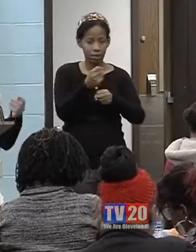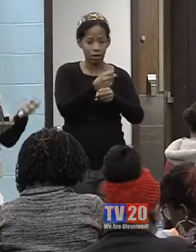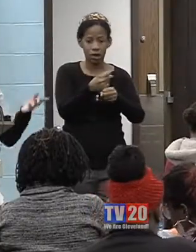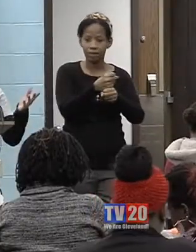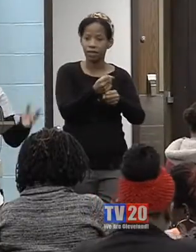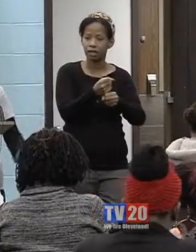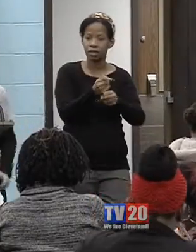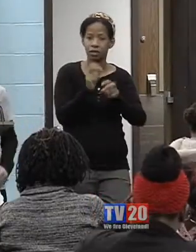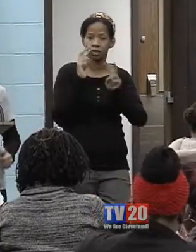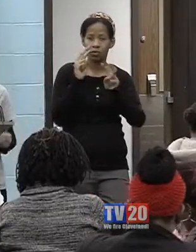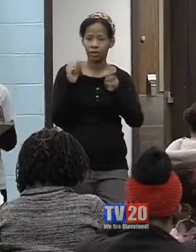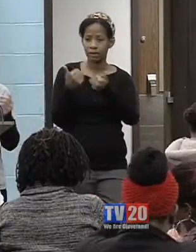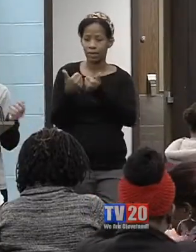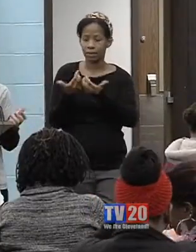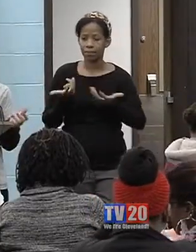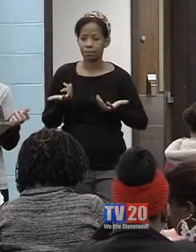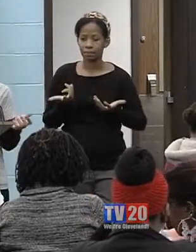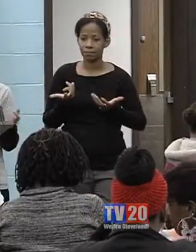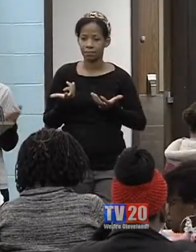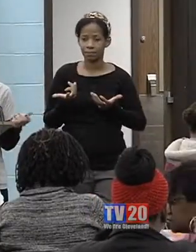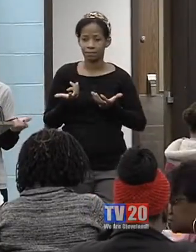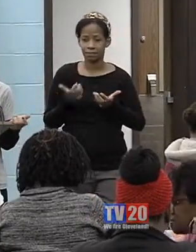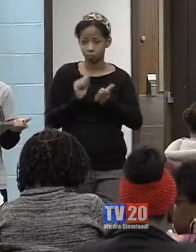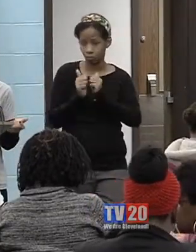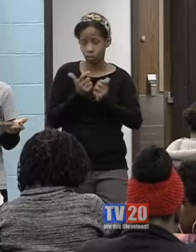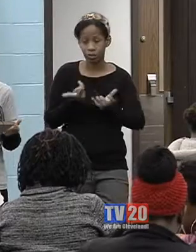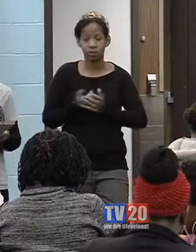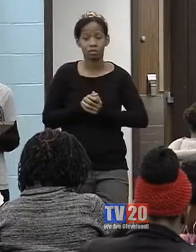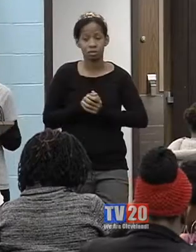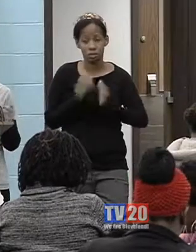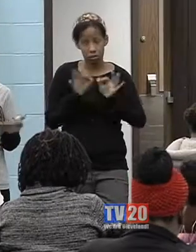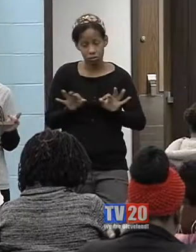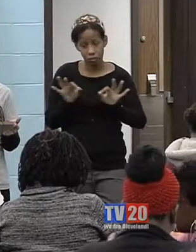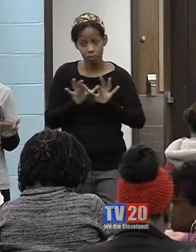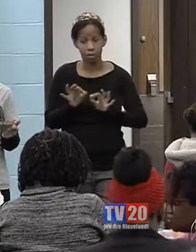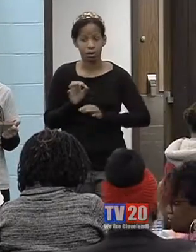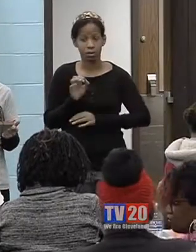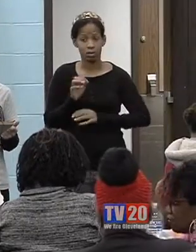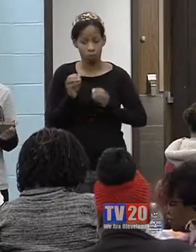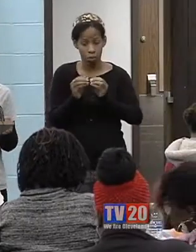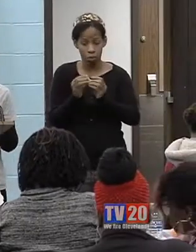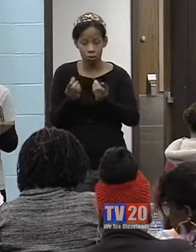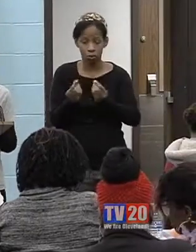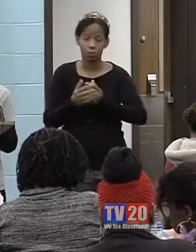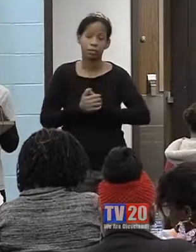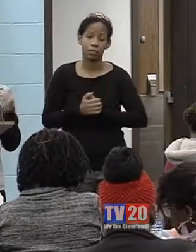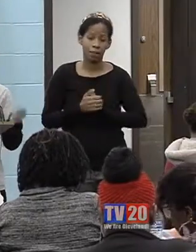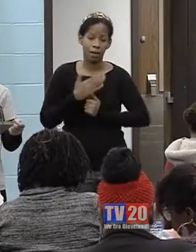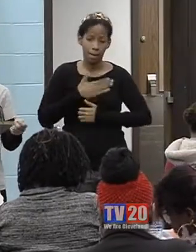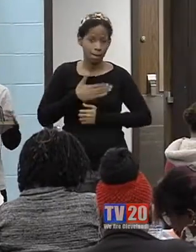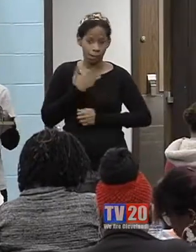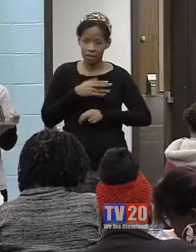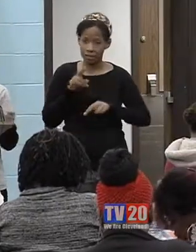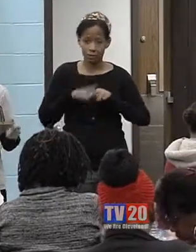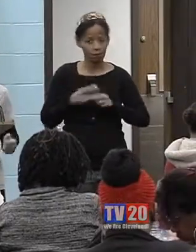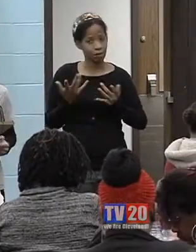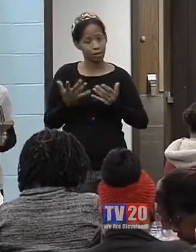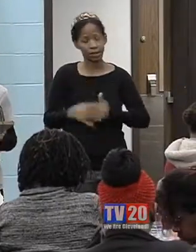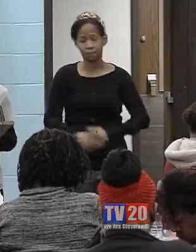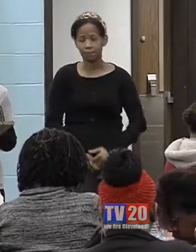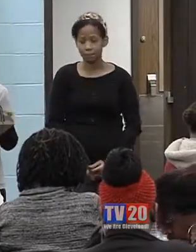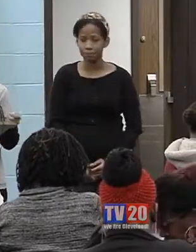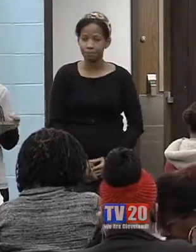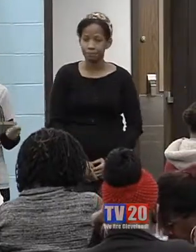coffee and watch the game. You know, doing all those things. Maybe you want to do more. So tell